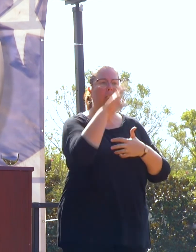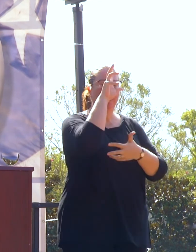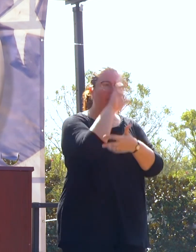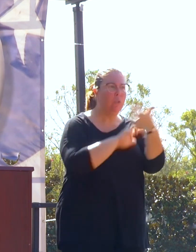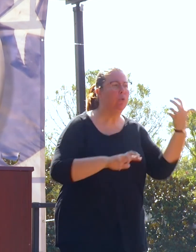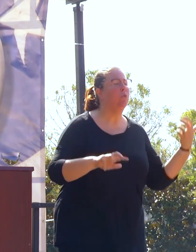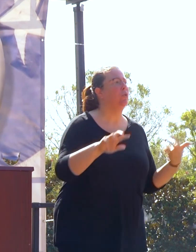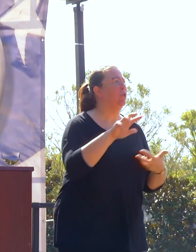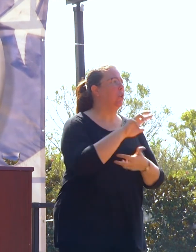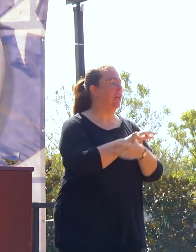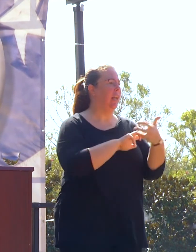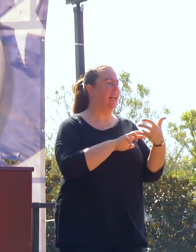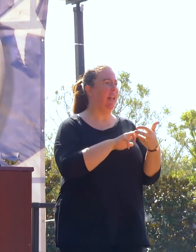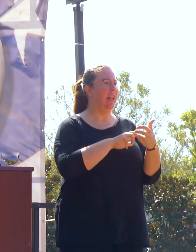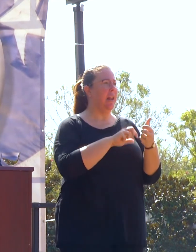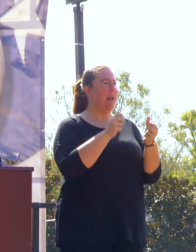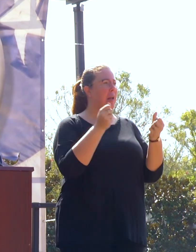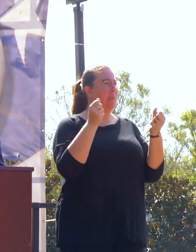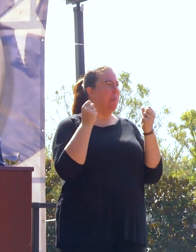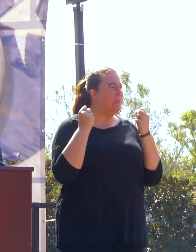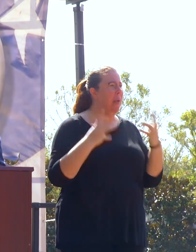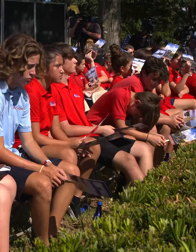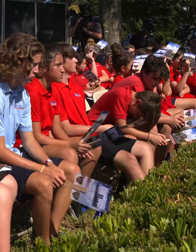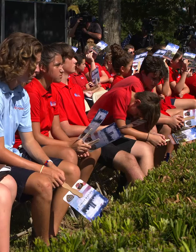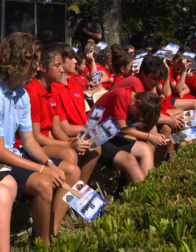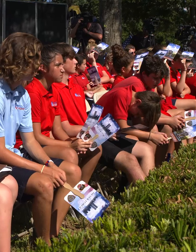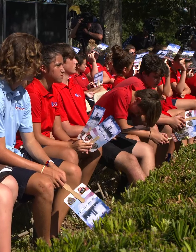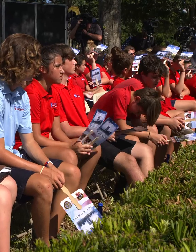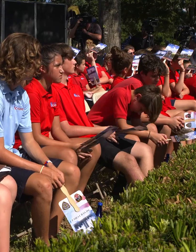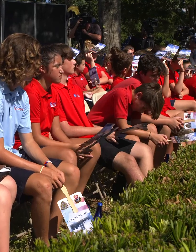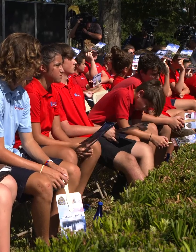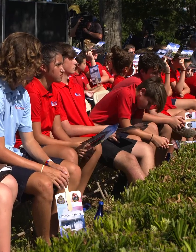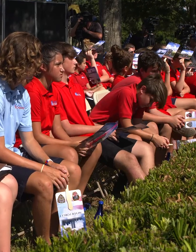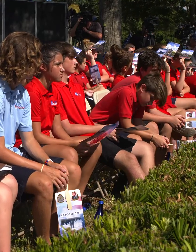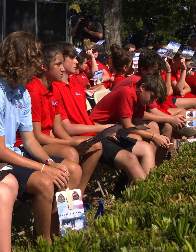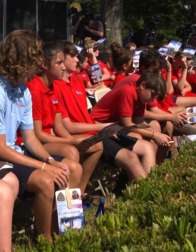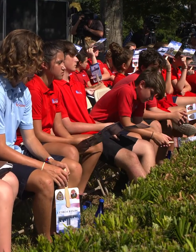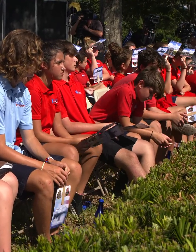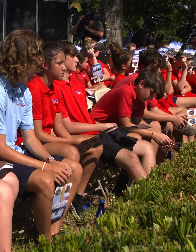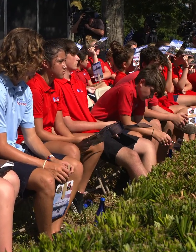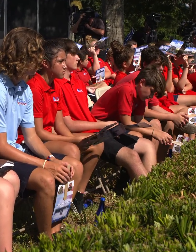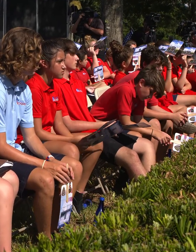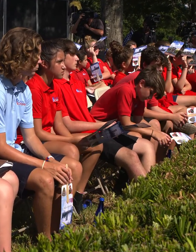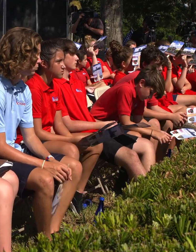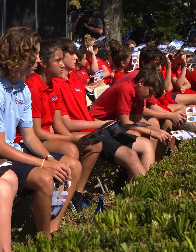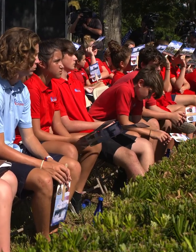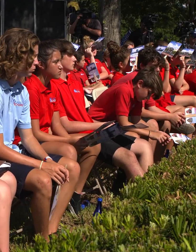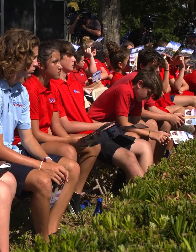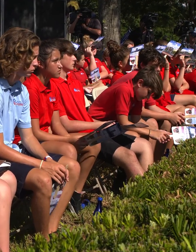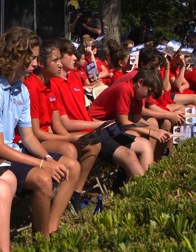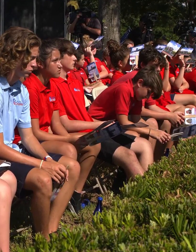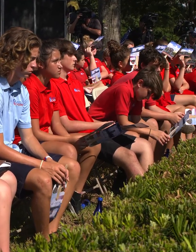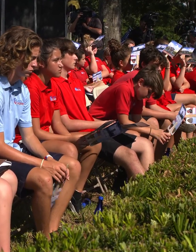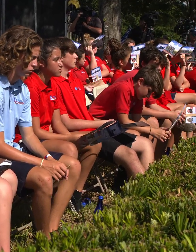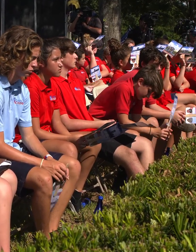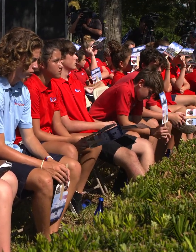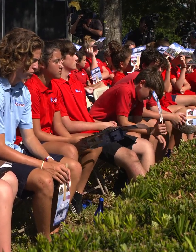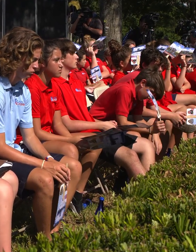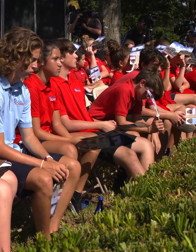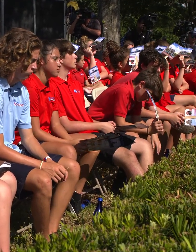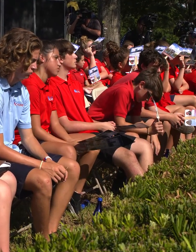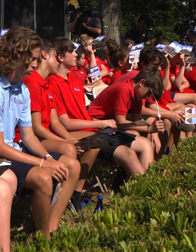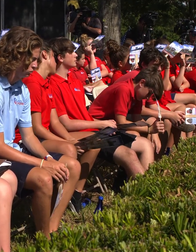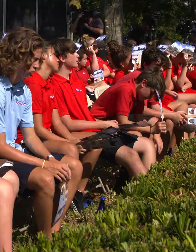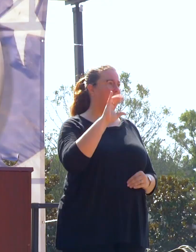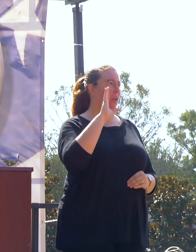confusion, and the stampeding emotions of the day. I remember the feeling of doom as hundreds crowded the stairways and lobby